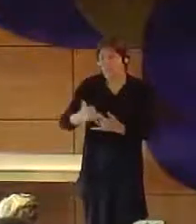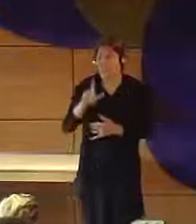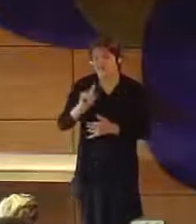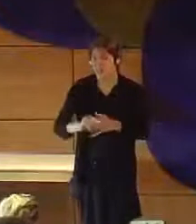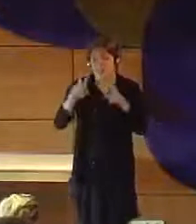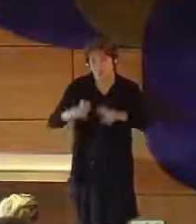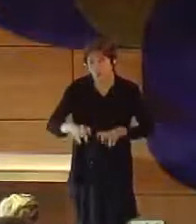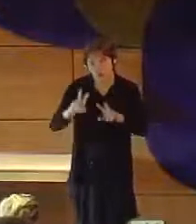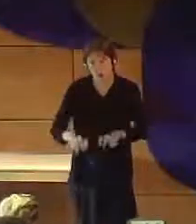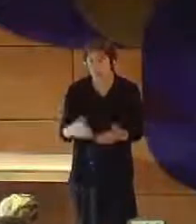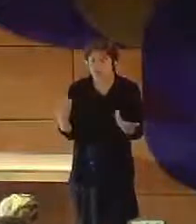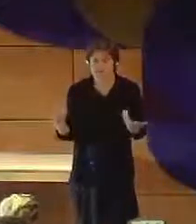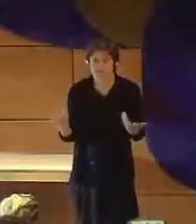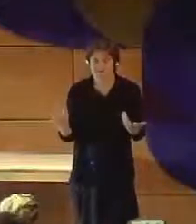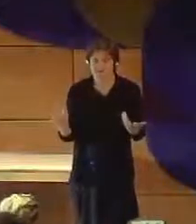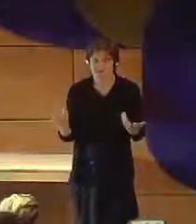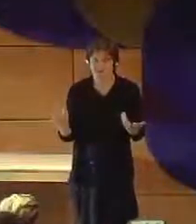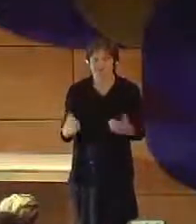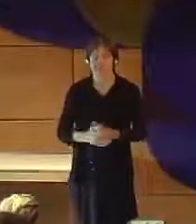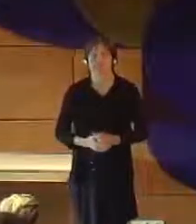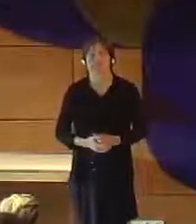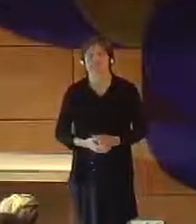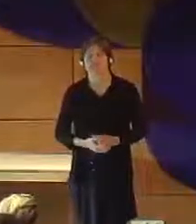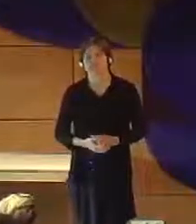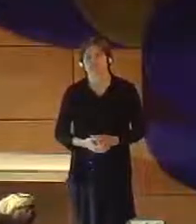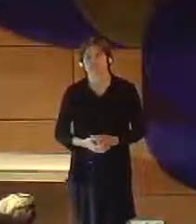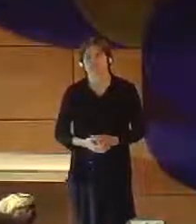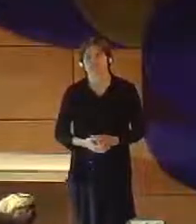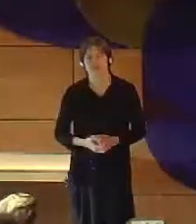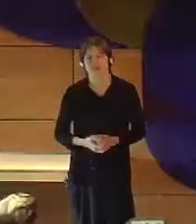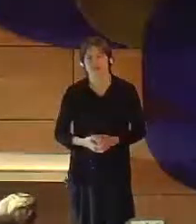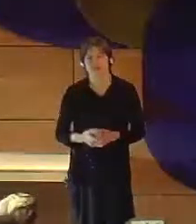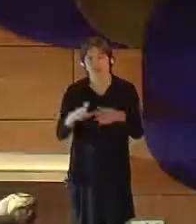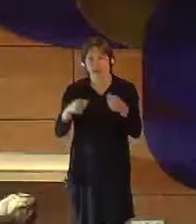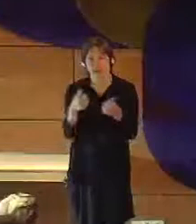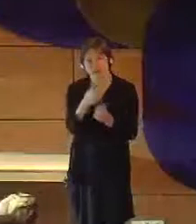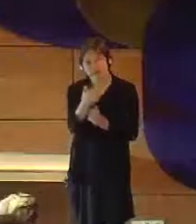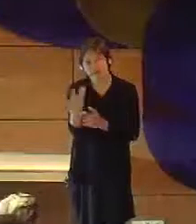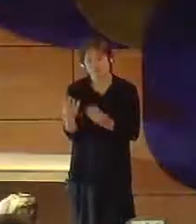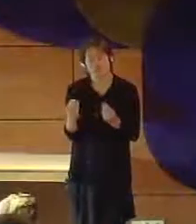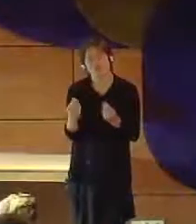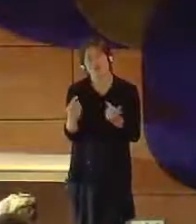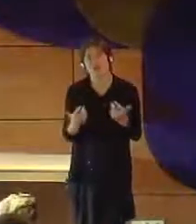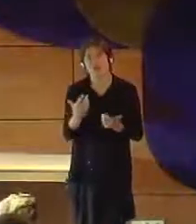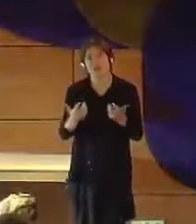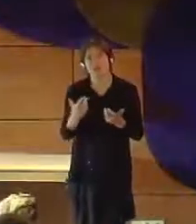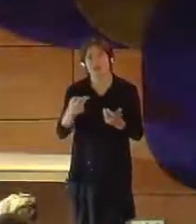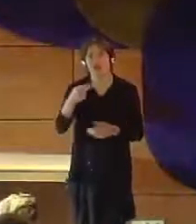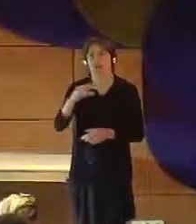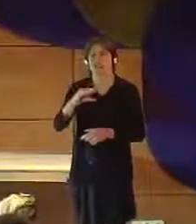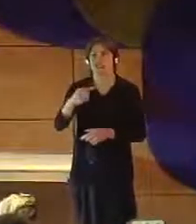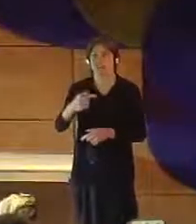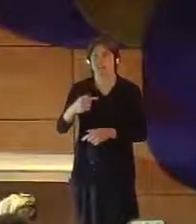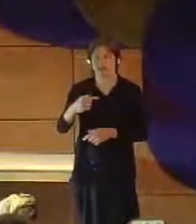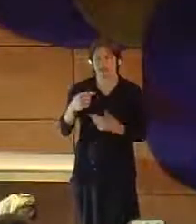some people will feel that HCG 3 injections a week is fine. It'll produce the